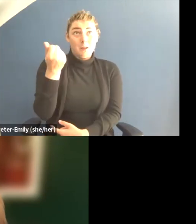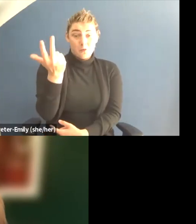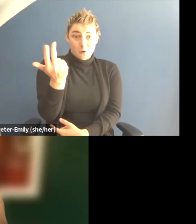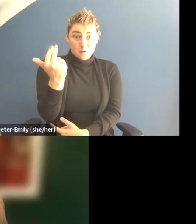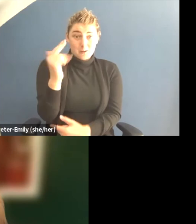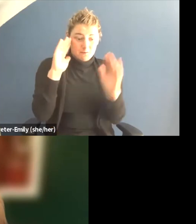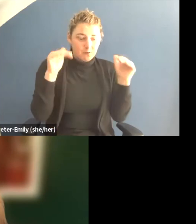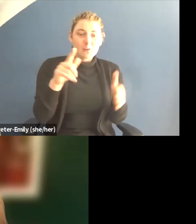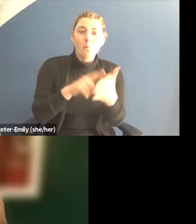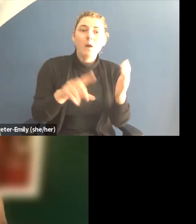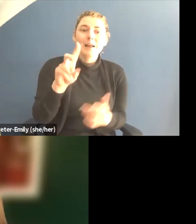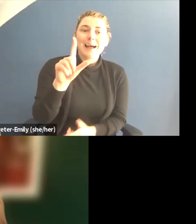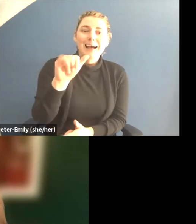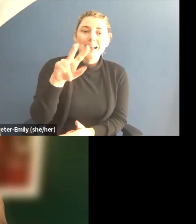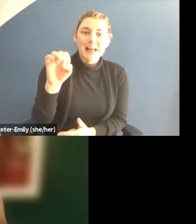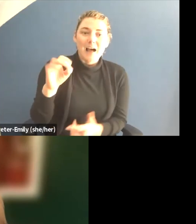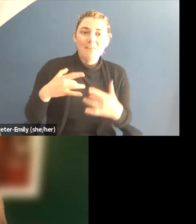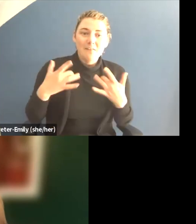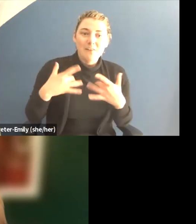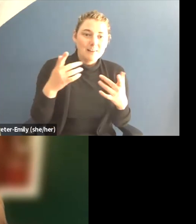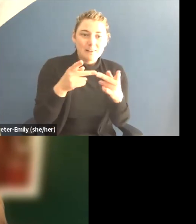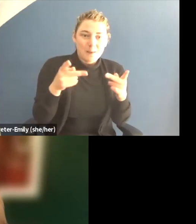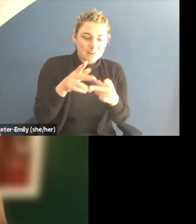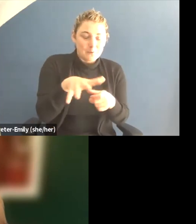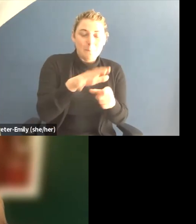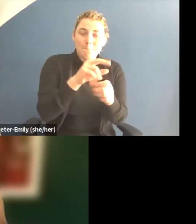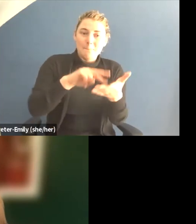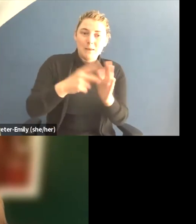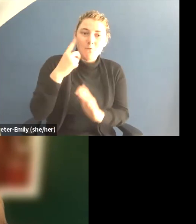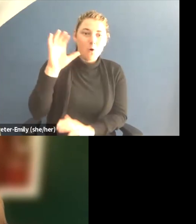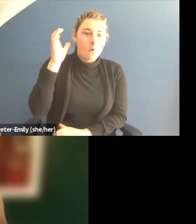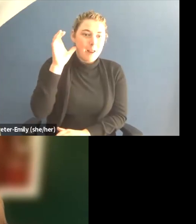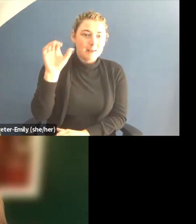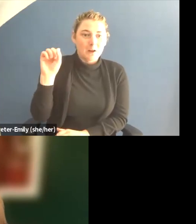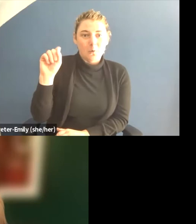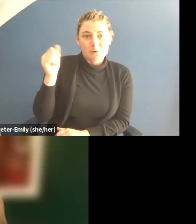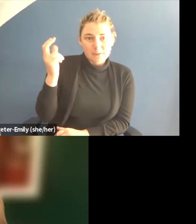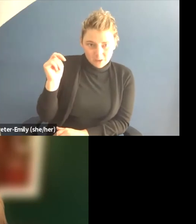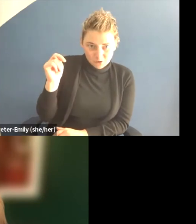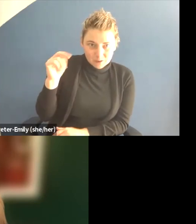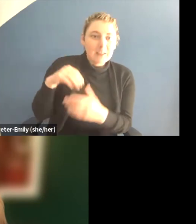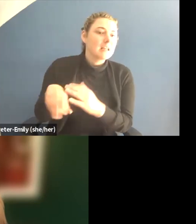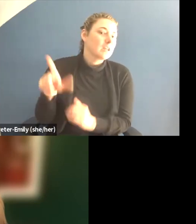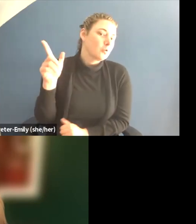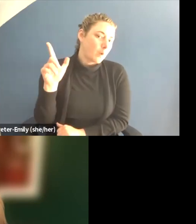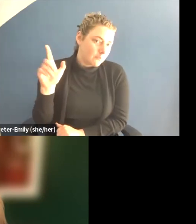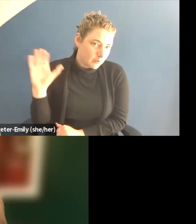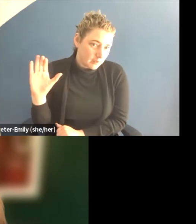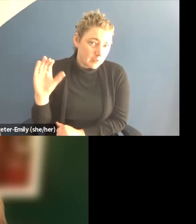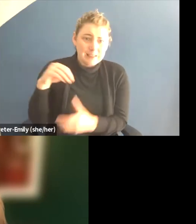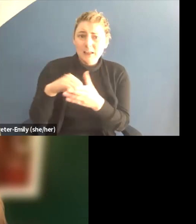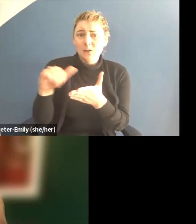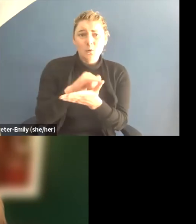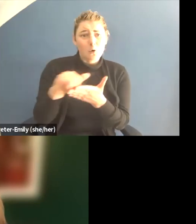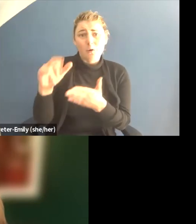what a live event space could mean to a radio station in New York City in the 21st century, New York City and beyond,